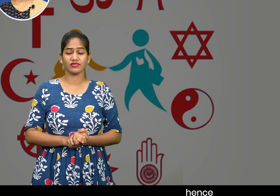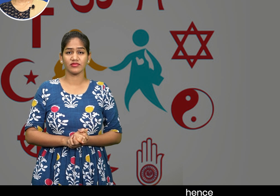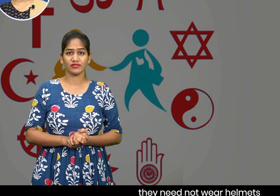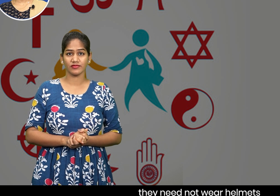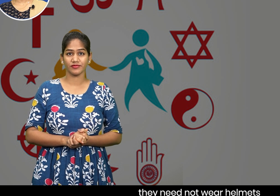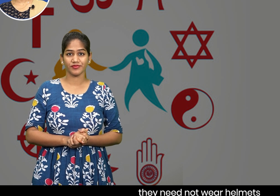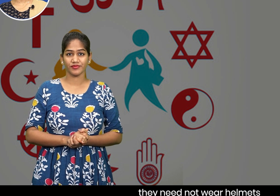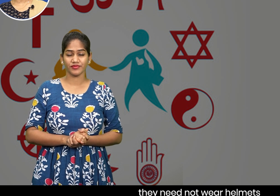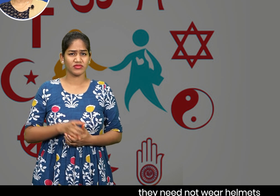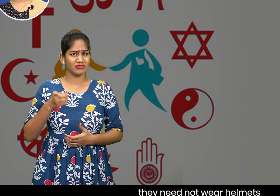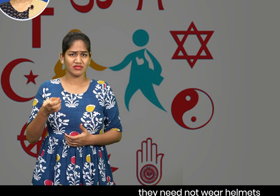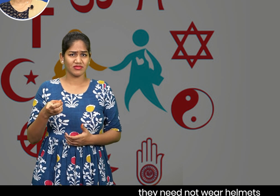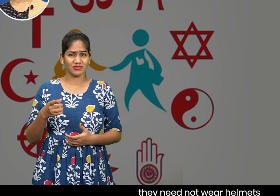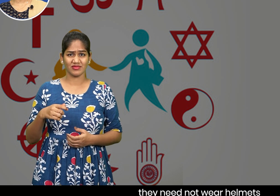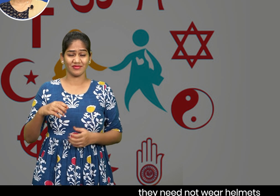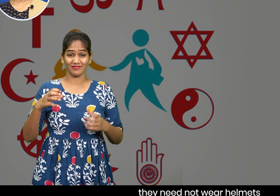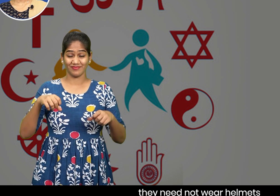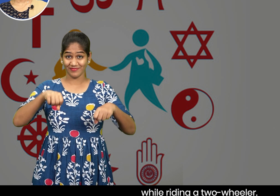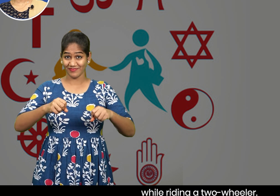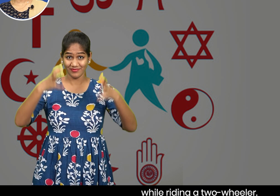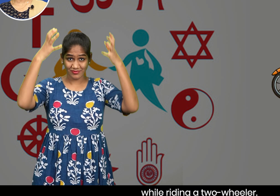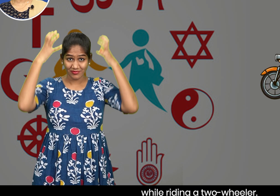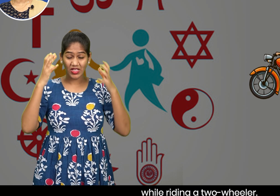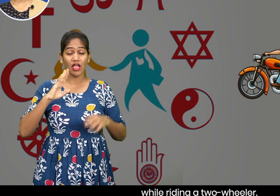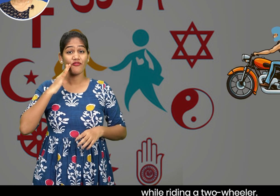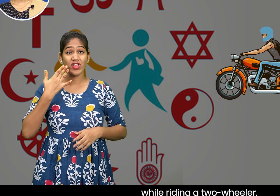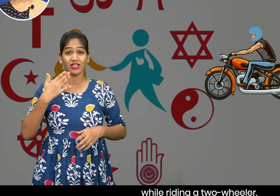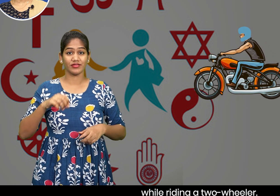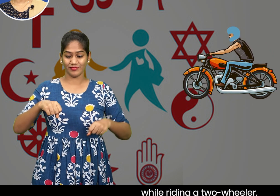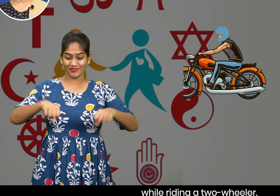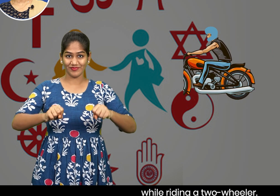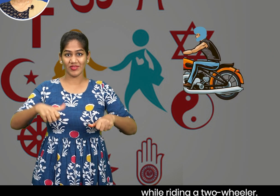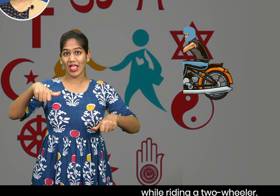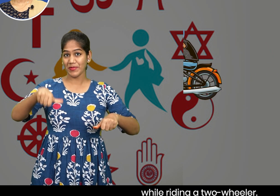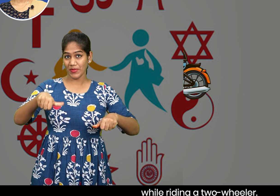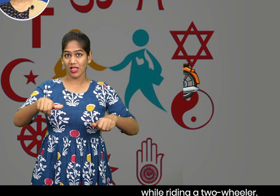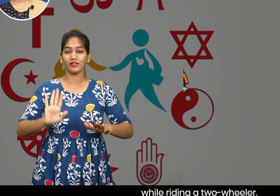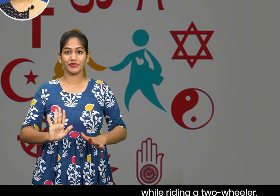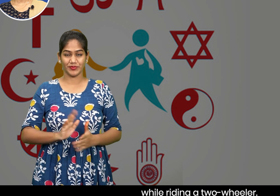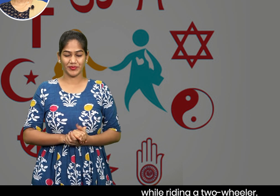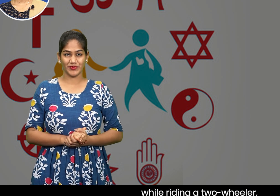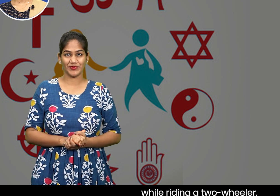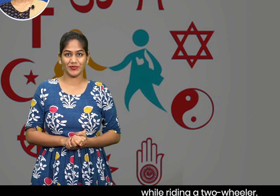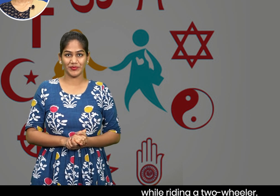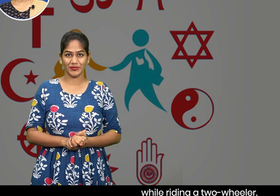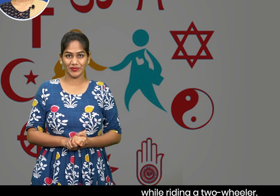Hence, they need not wear helmets while riding a two-wheeler.